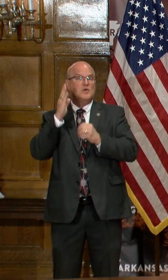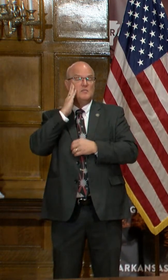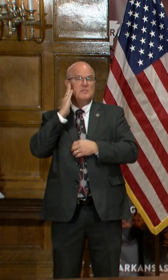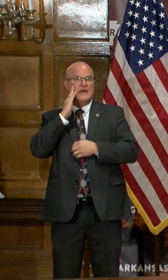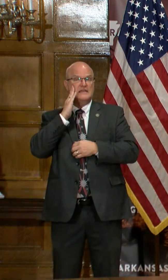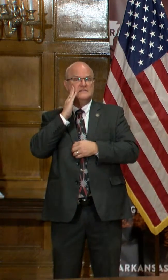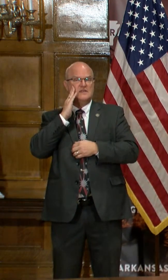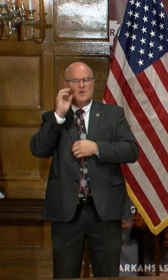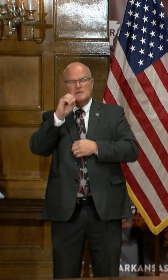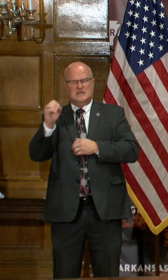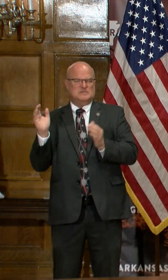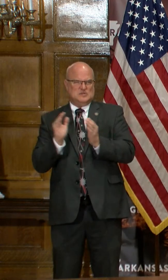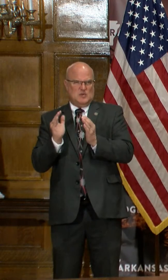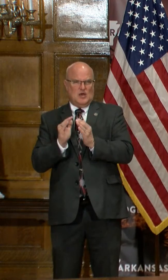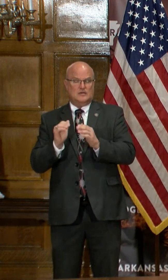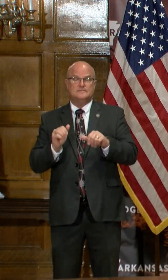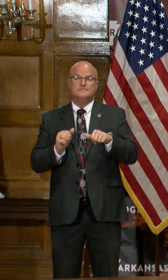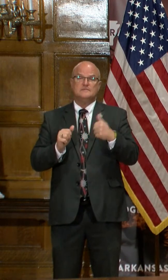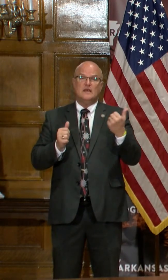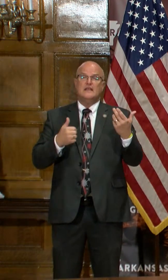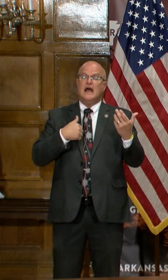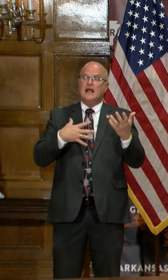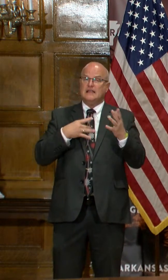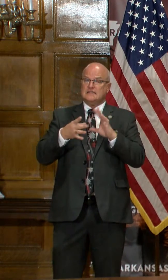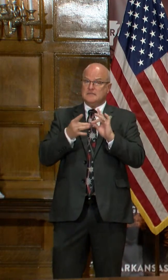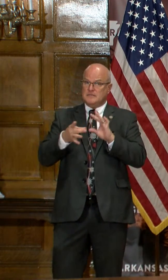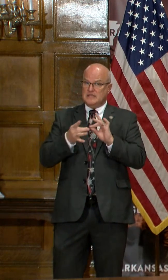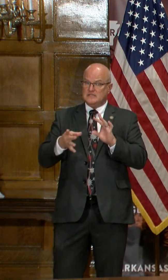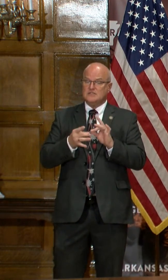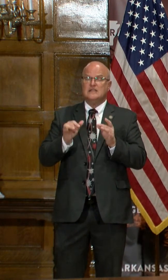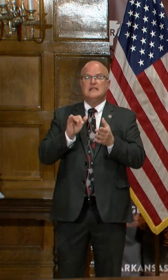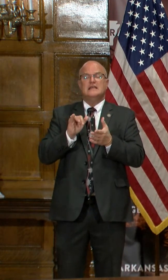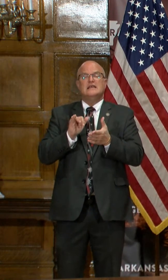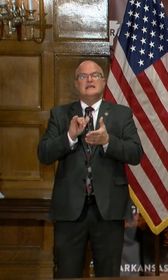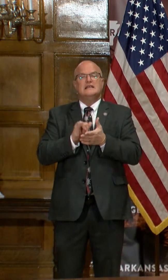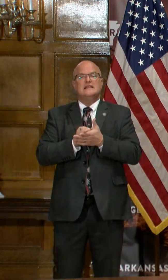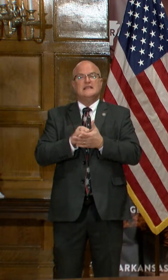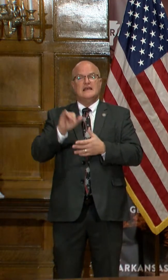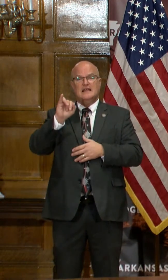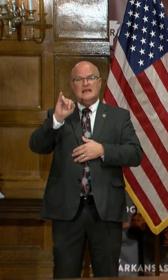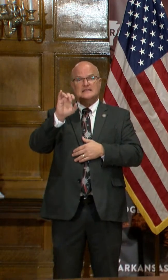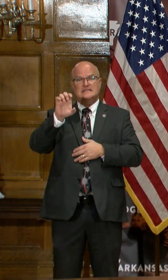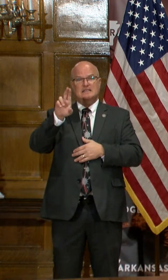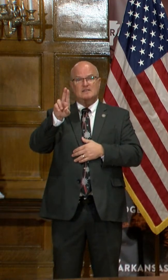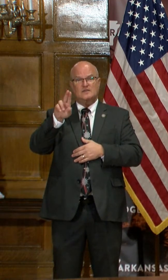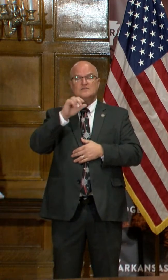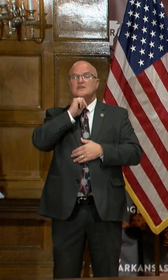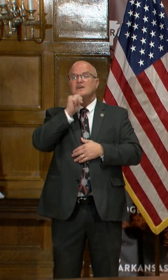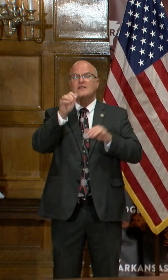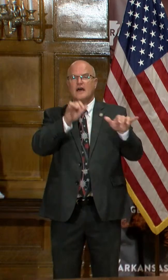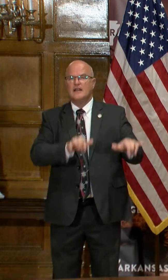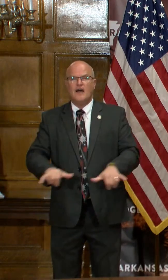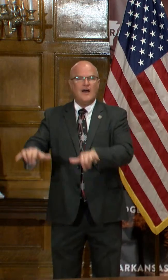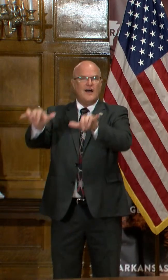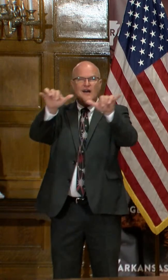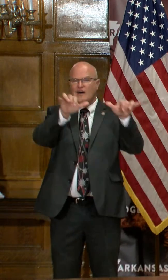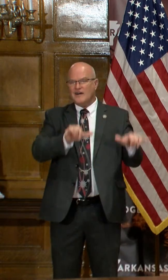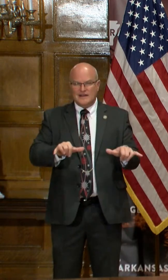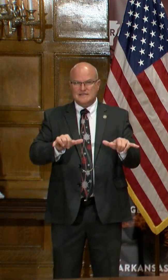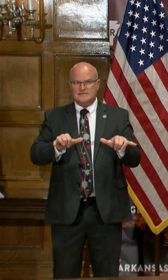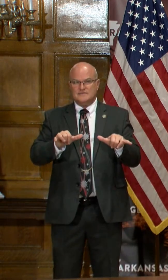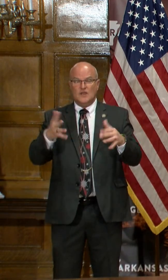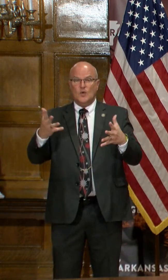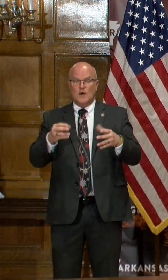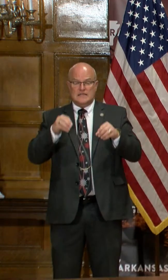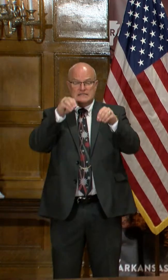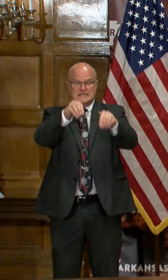would be smaller there. Another thing that I like to mention is that ICUs are not all created equal, and what is put